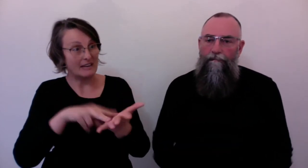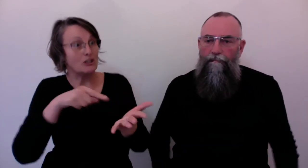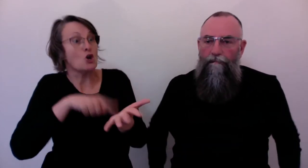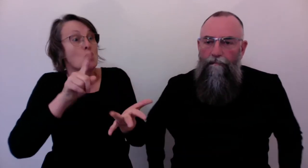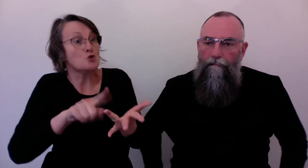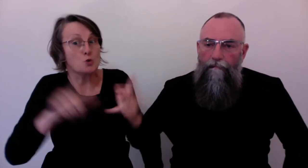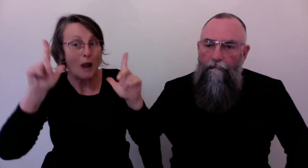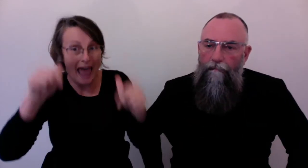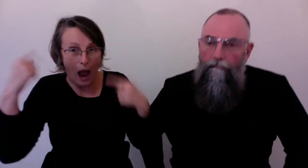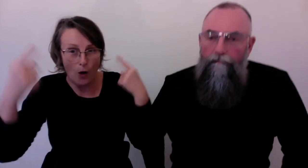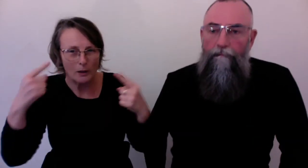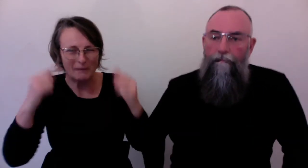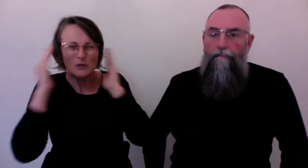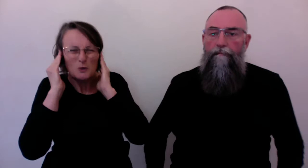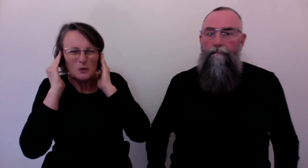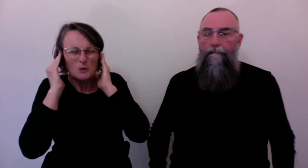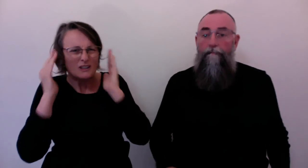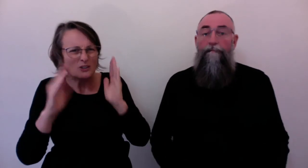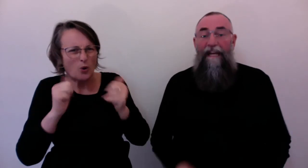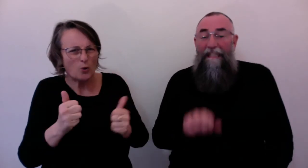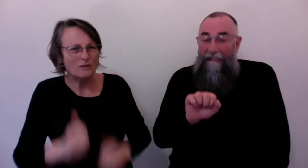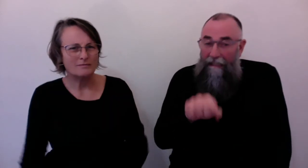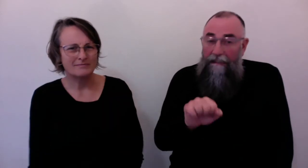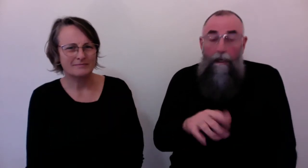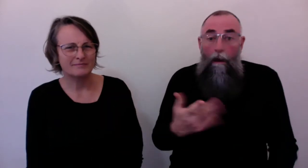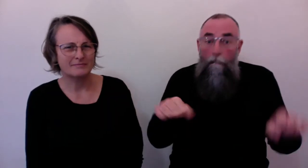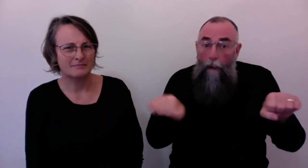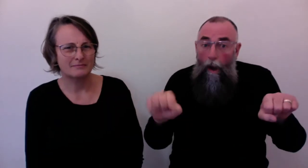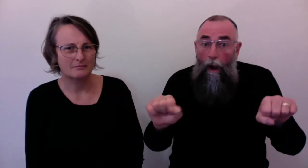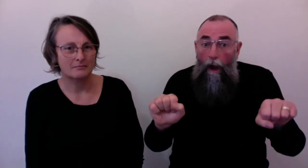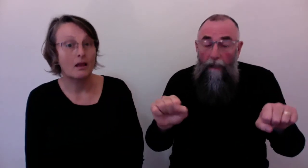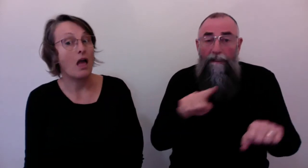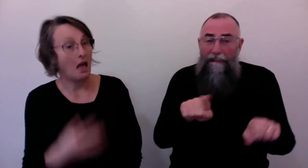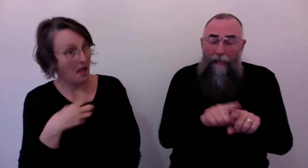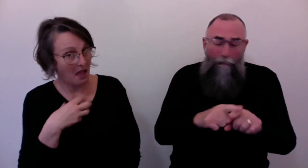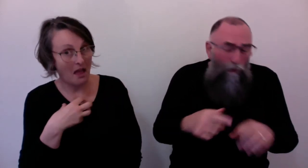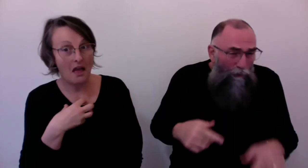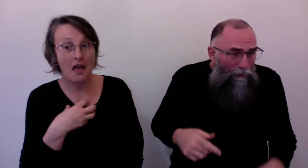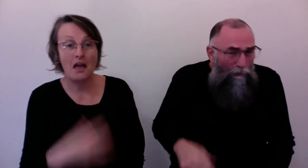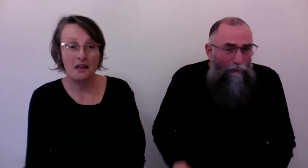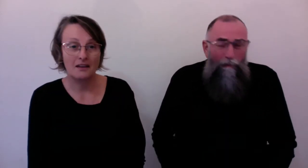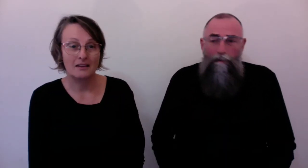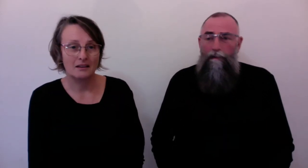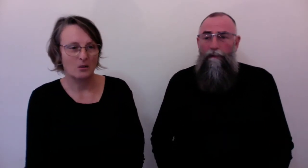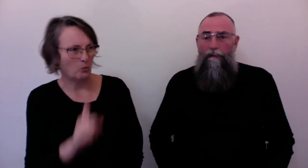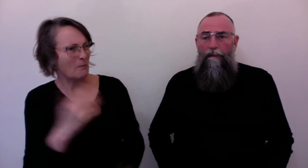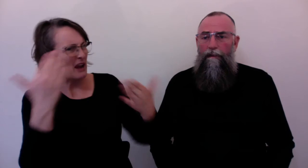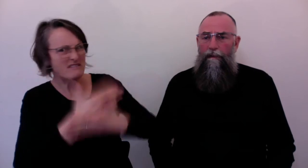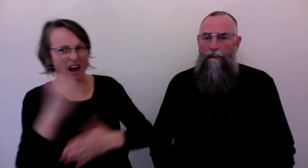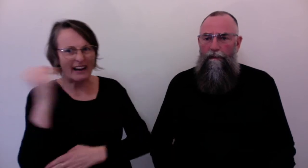would. Yes, it does. Yeah. Even just motorbikes. Motorbike. That's good. I was Yeah. going to say, how do you go at nightclubs? Have you ever stepped foot in a nightclub?